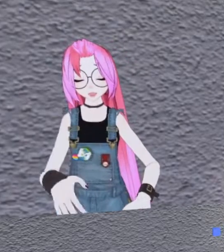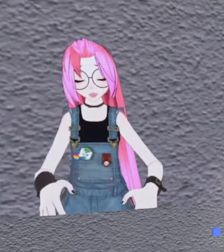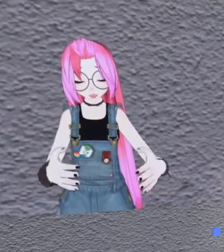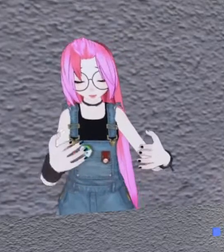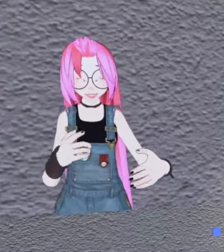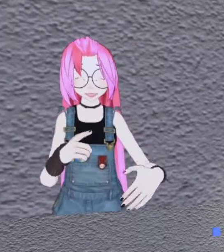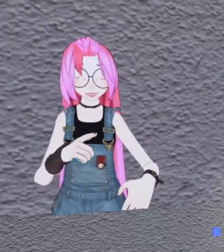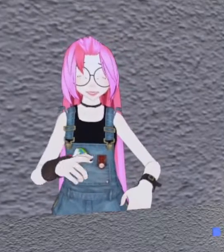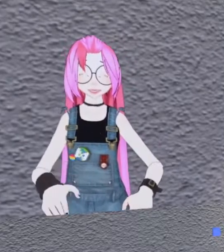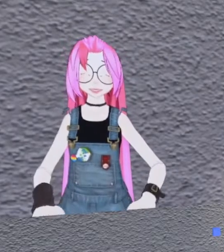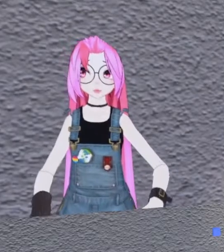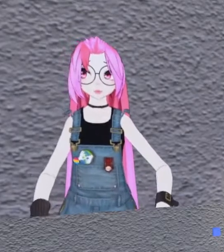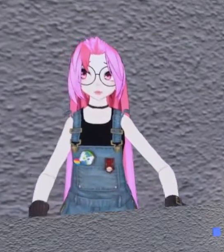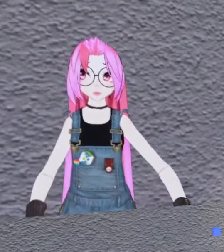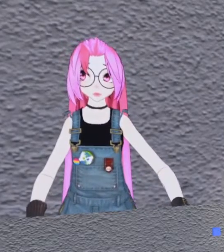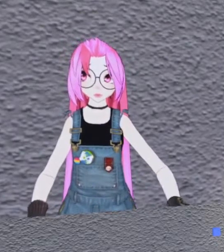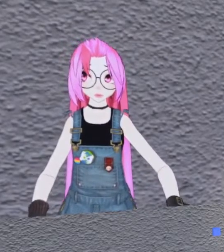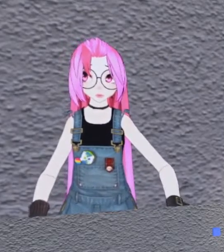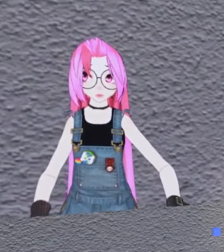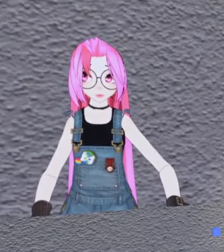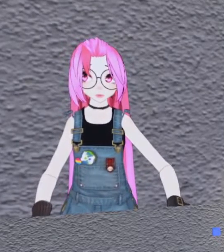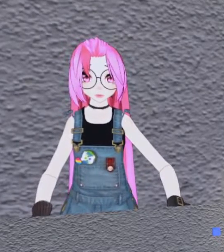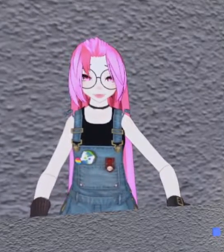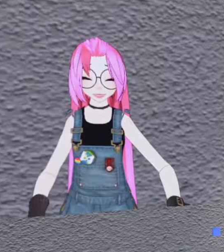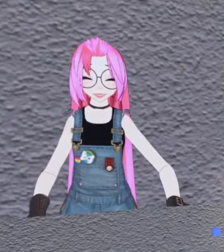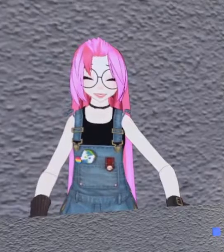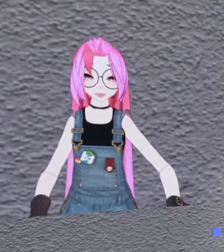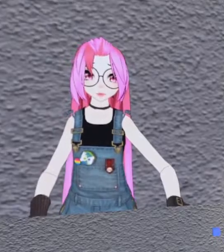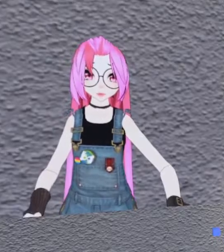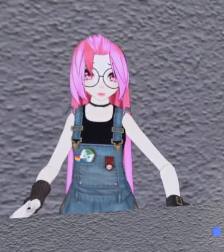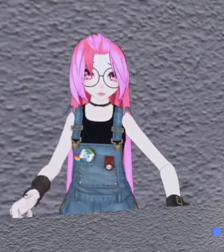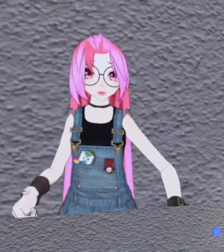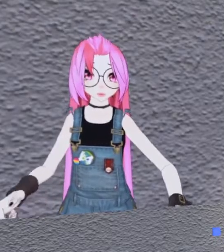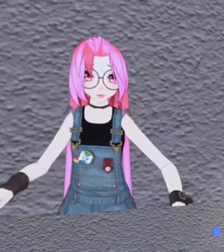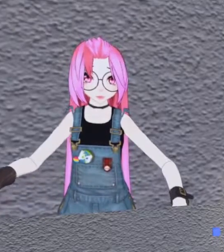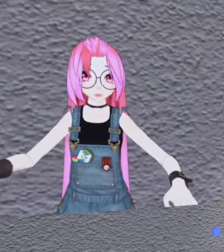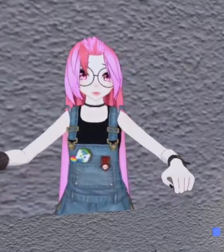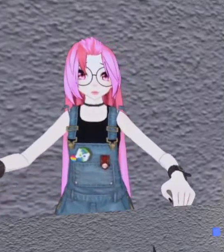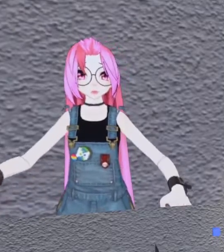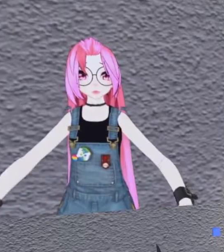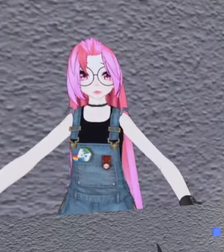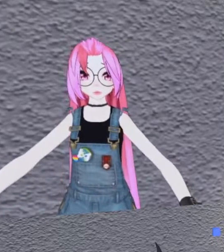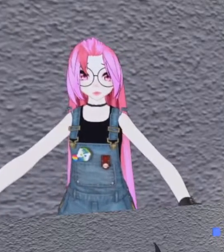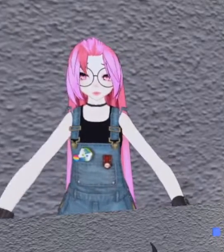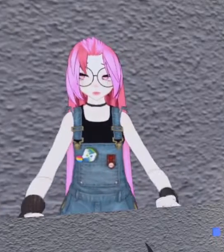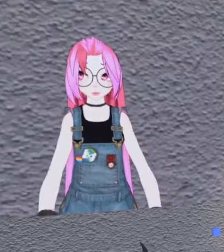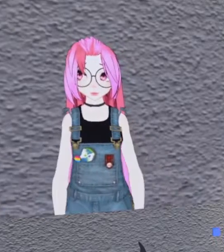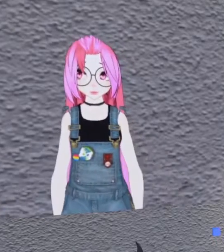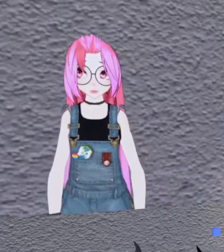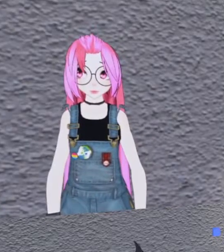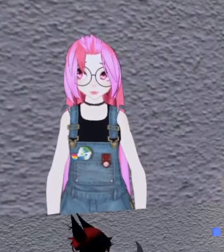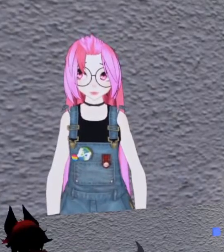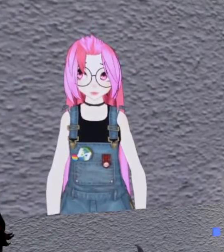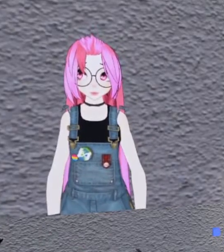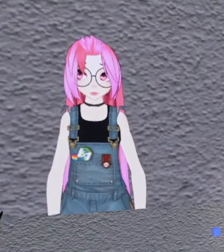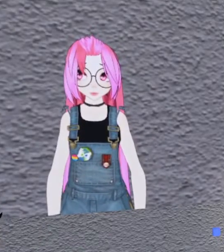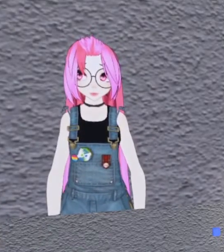one? Sure. So I was told at some point that like the more intent you